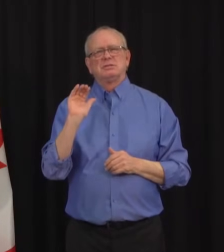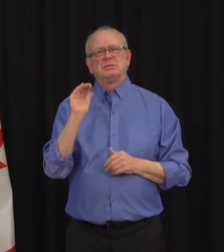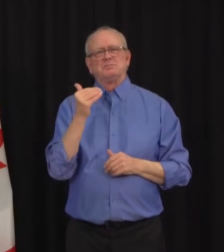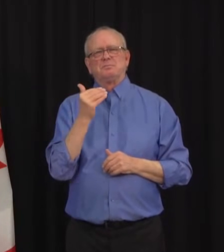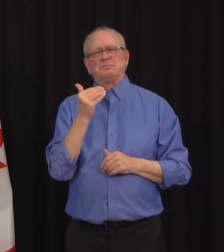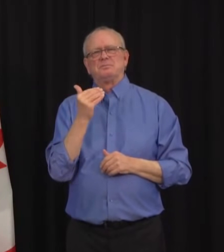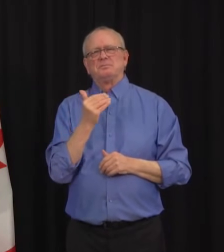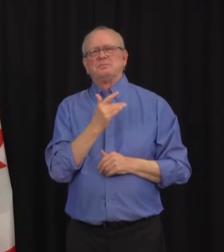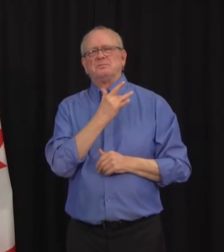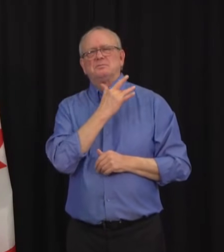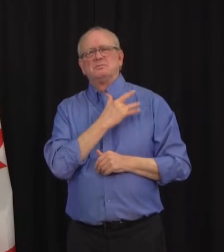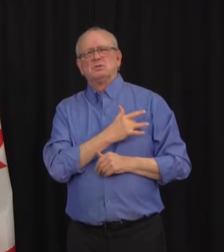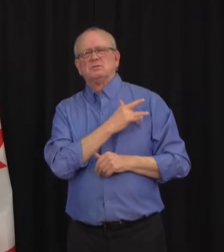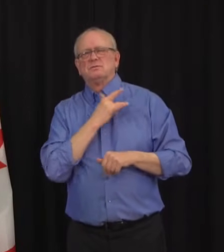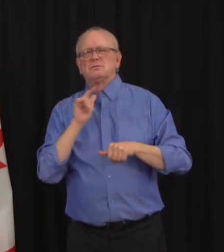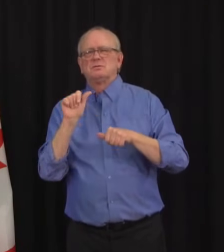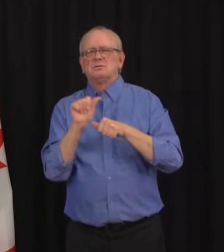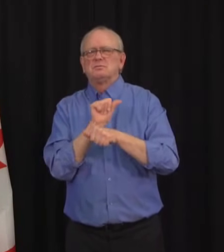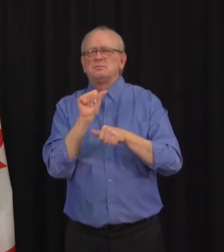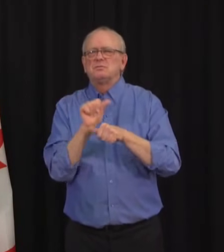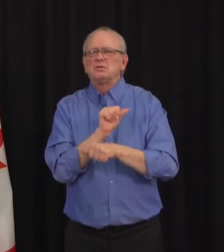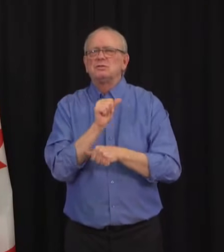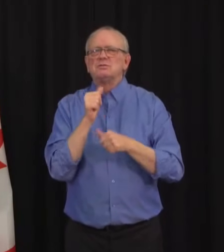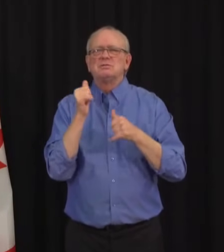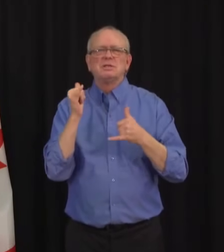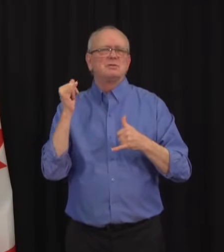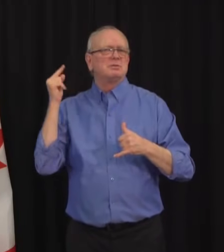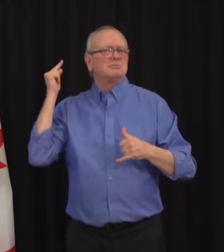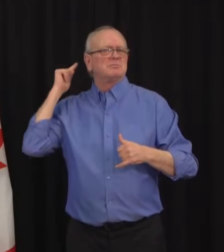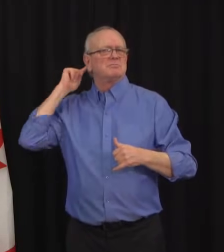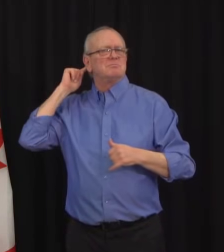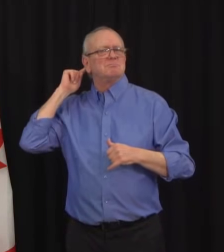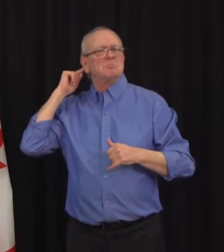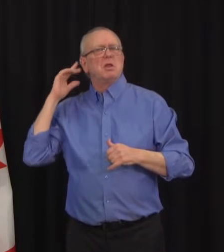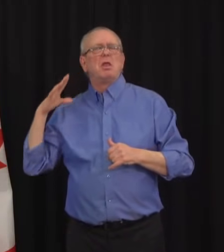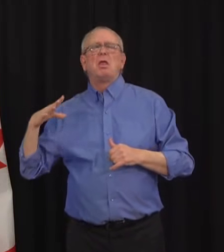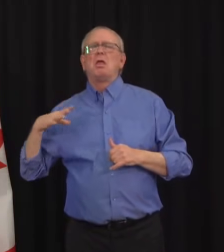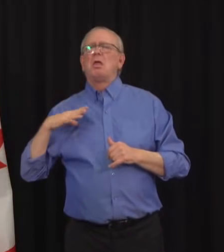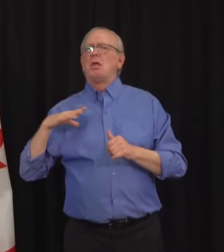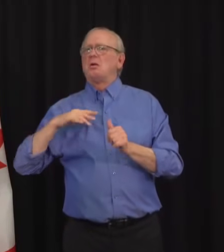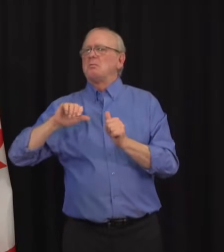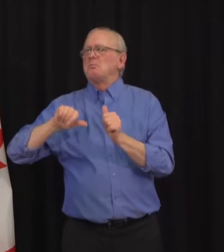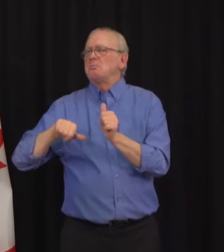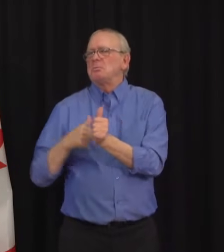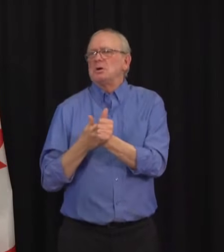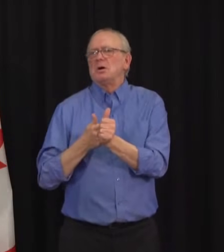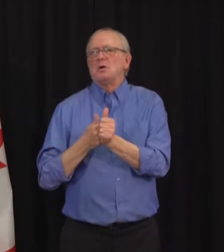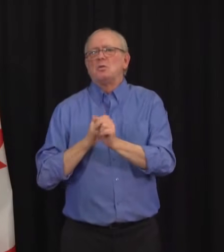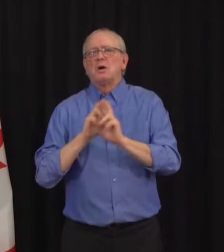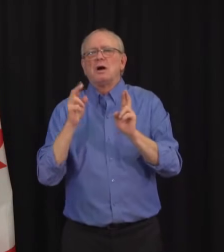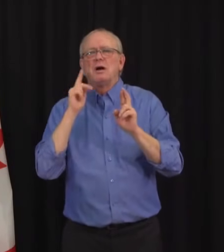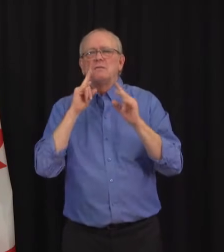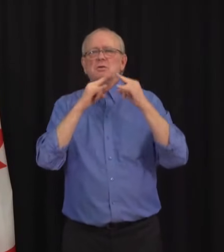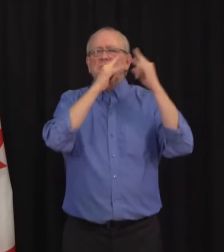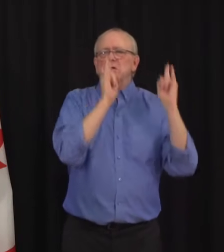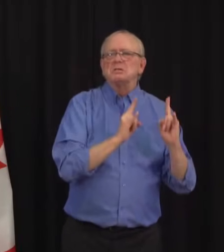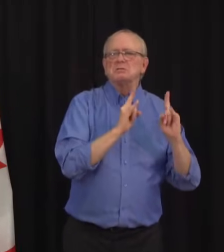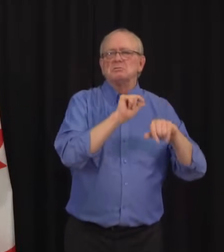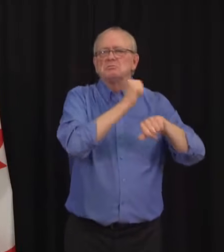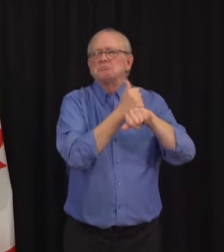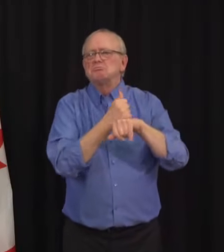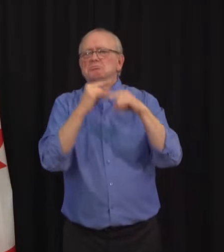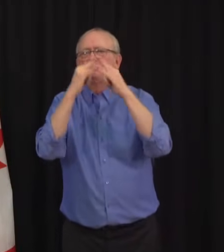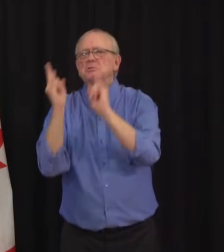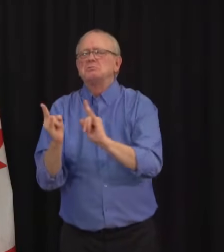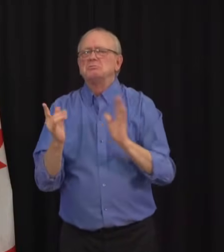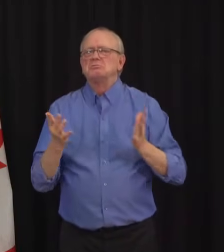for hospitals in Alberta, potentially having field hospitals. Is there a similar contingency plan for care homes